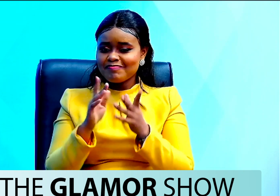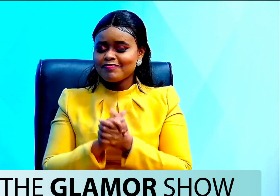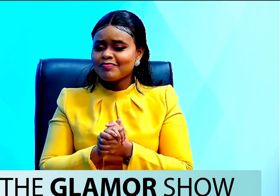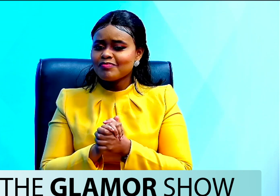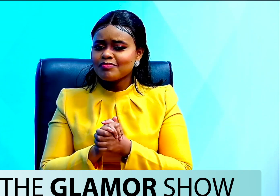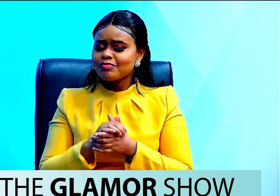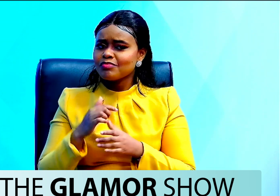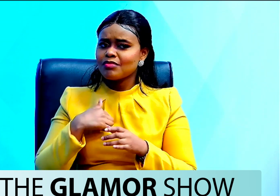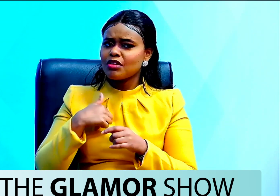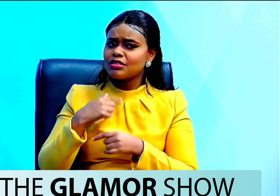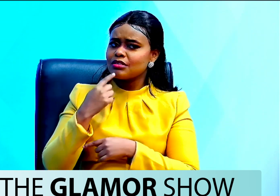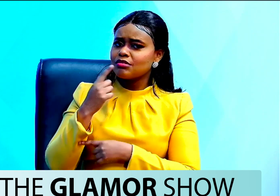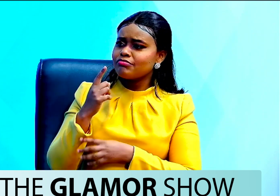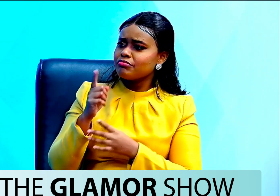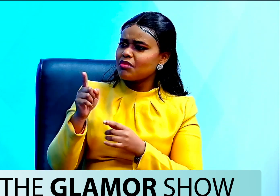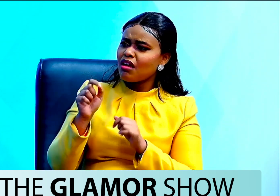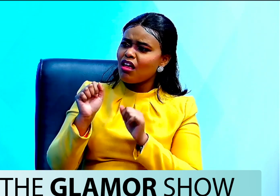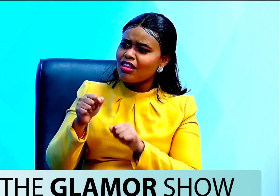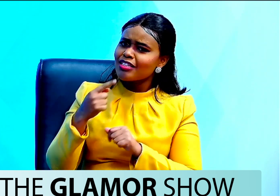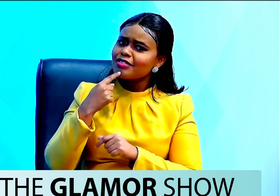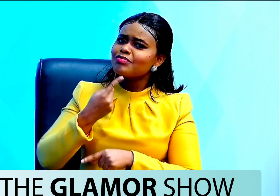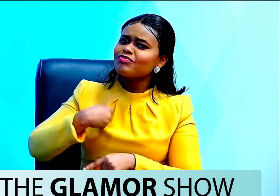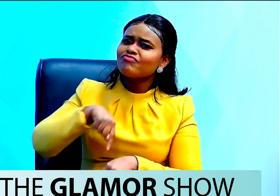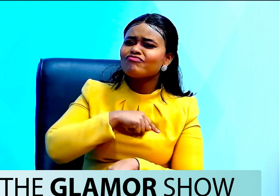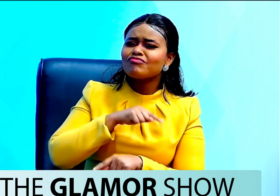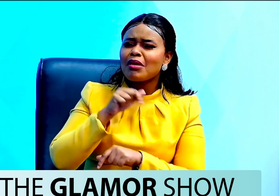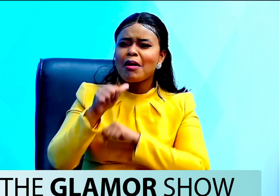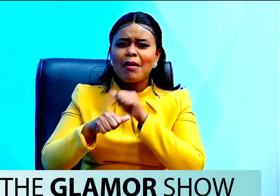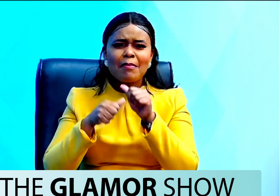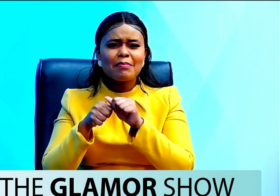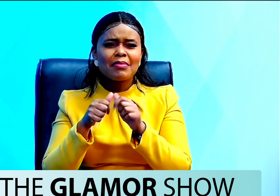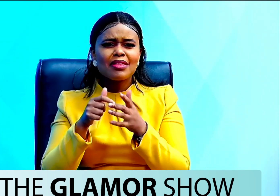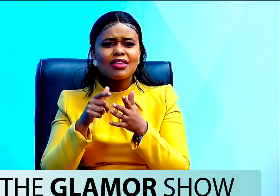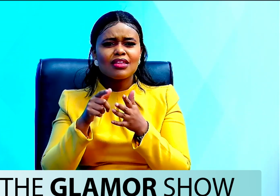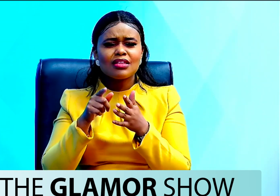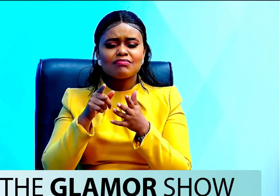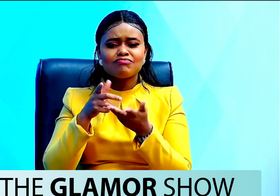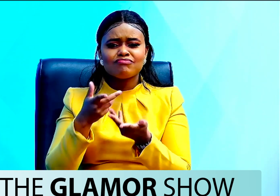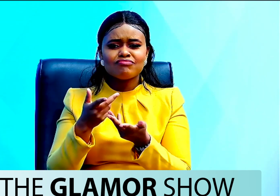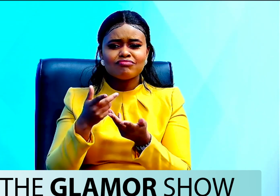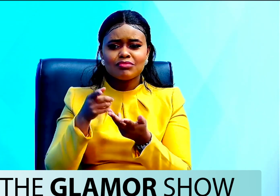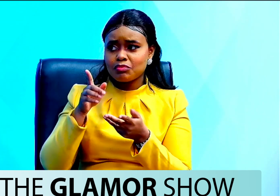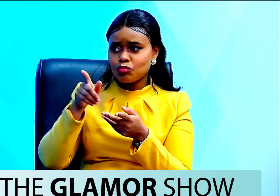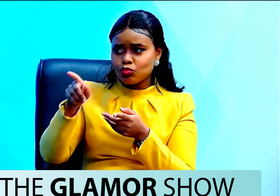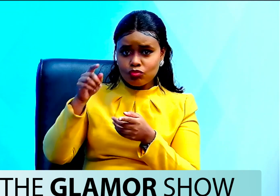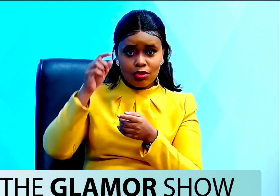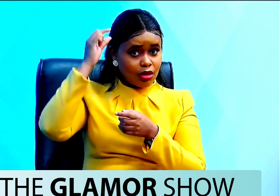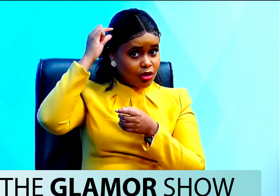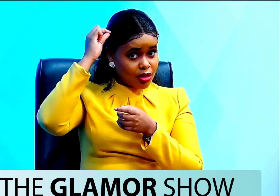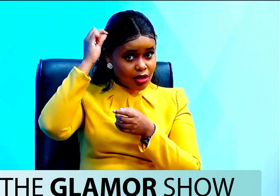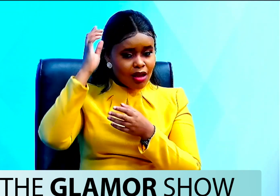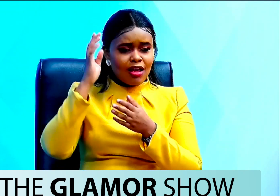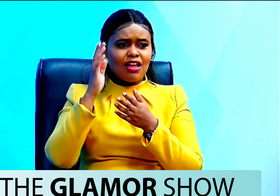that too and they're going to test it out. So please tell us more about